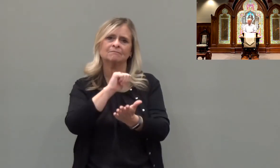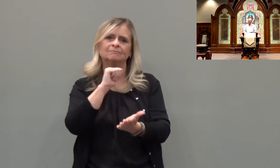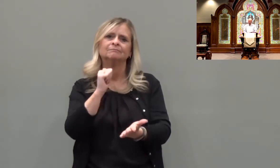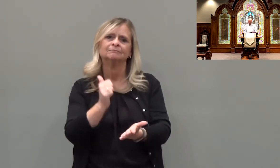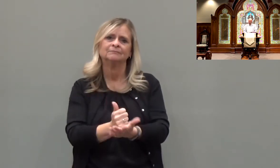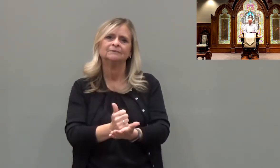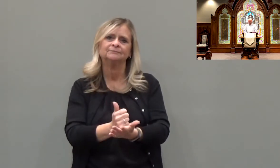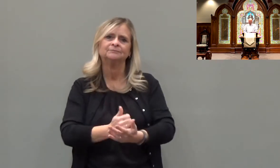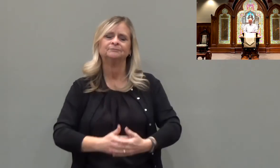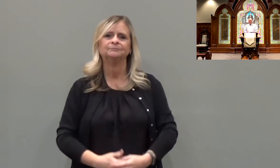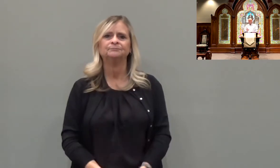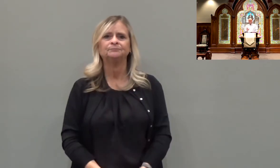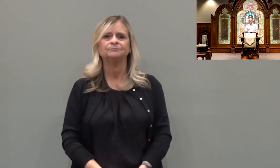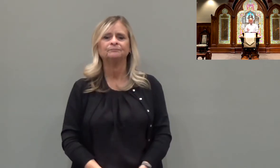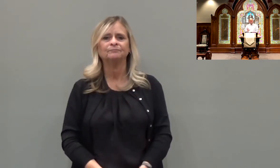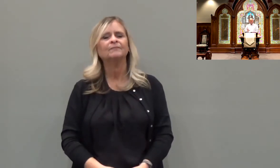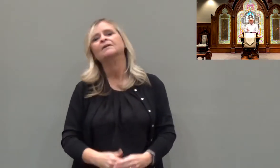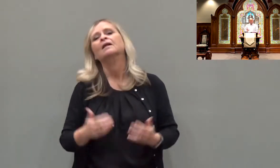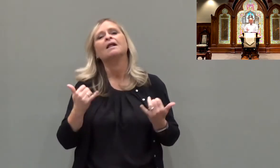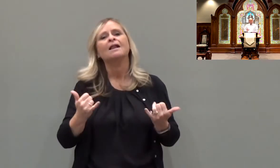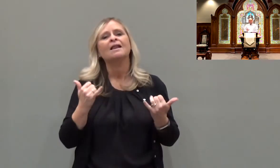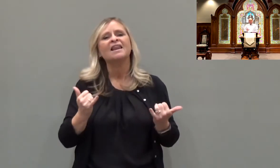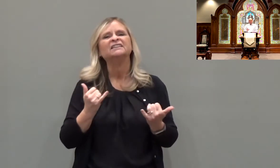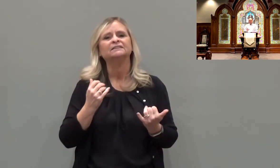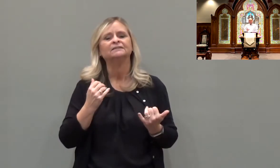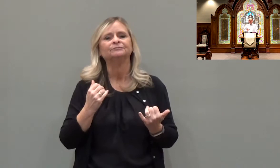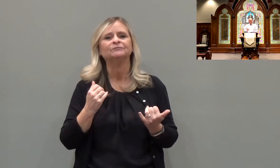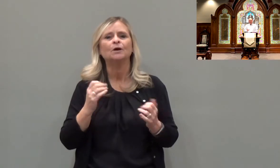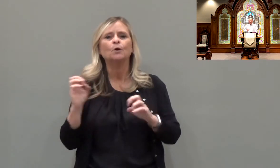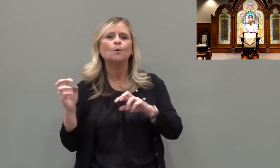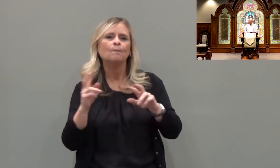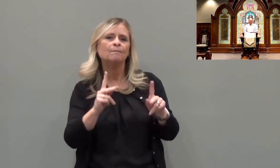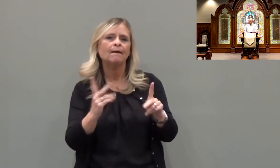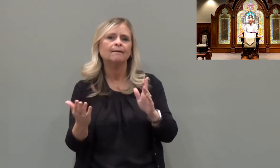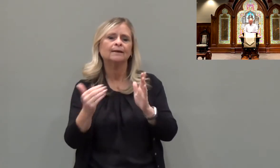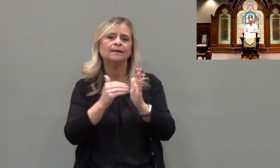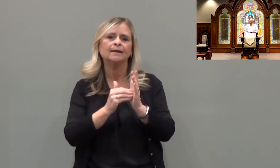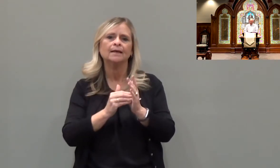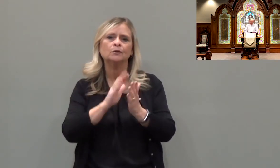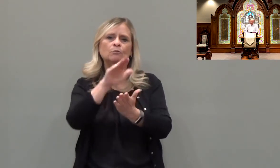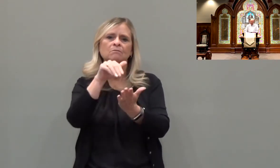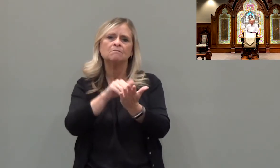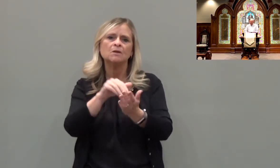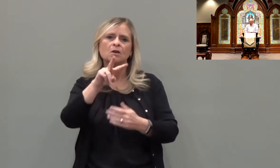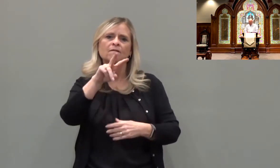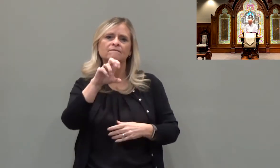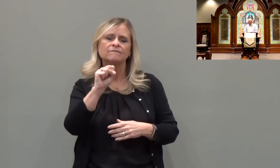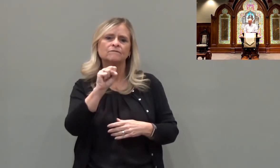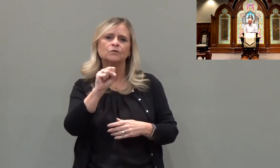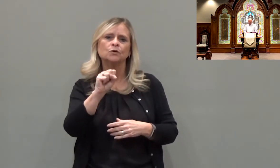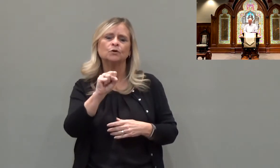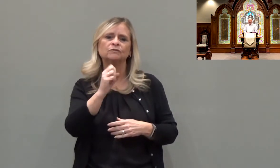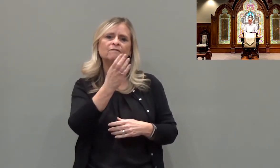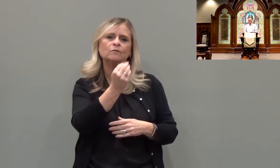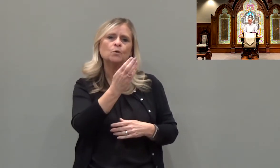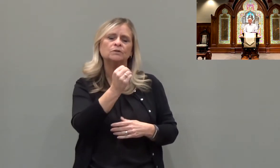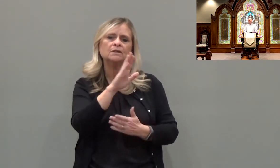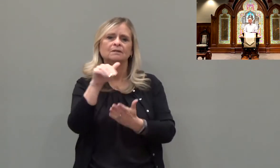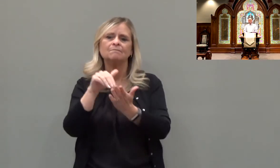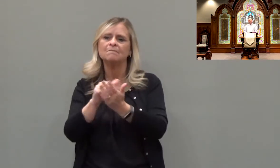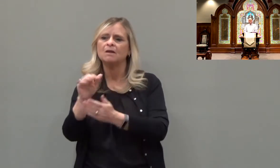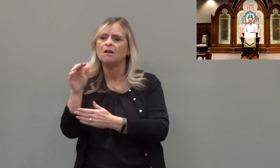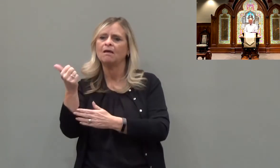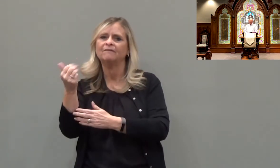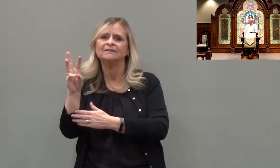amen. Let's visit again from the middle of verse 14 to the middle of verse 16 of